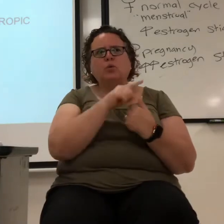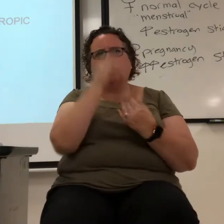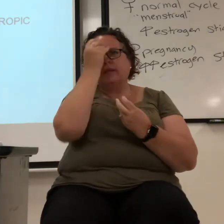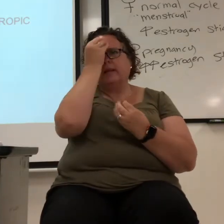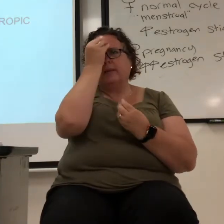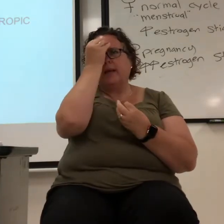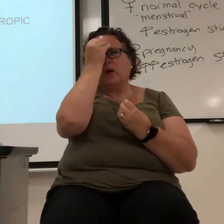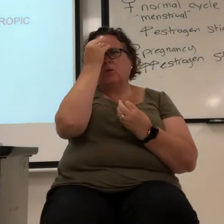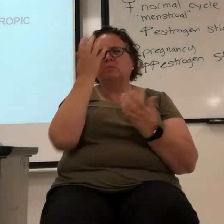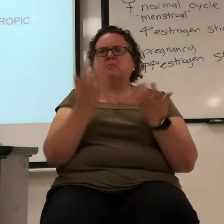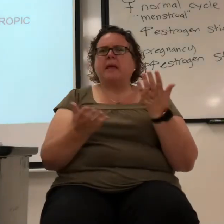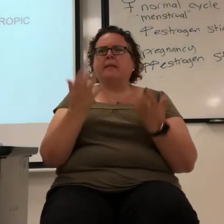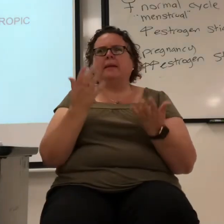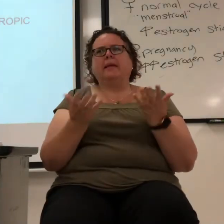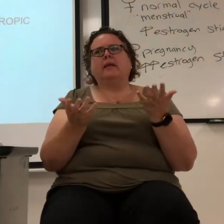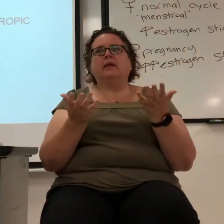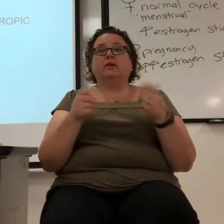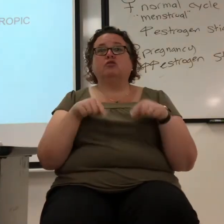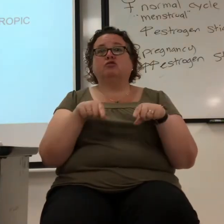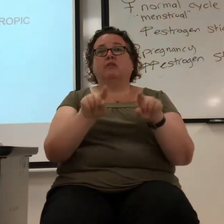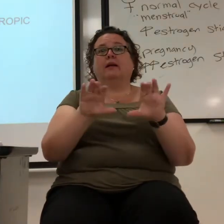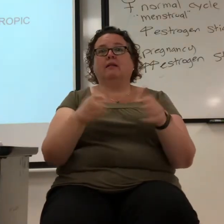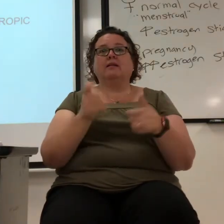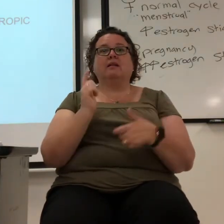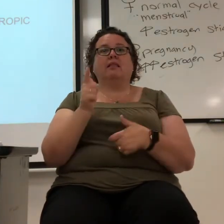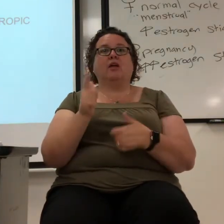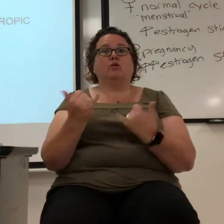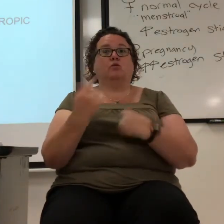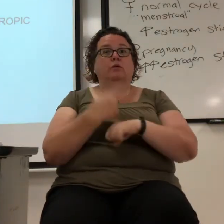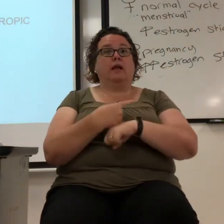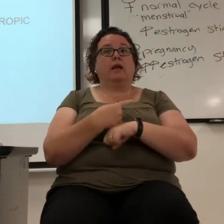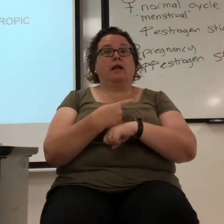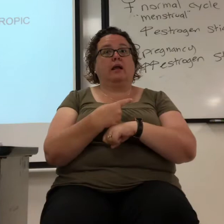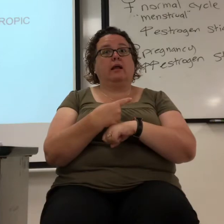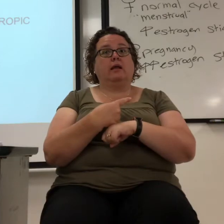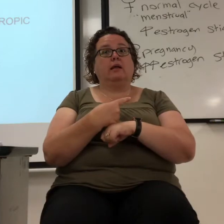about it, maybe do it in class later today.